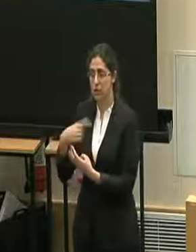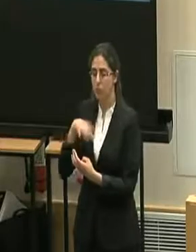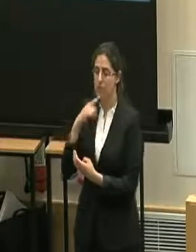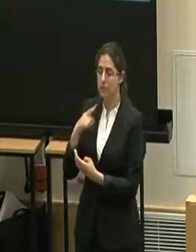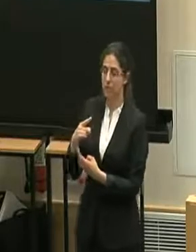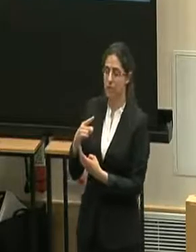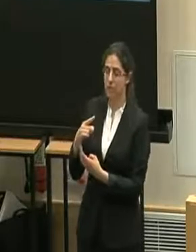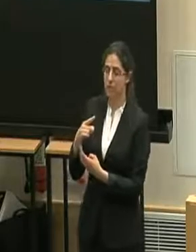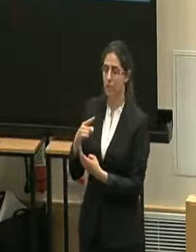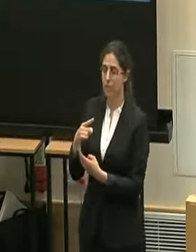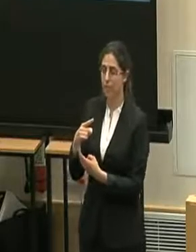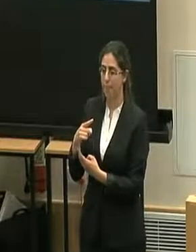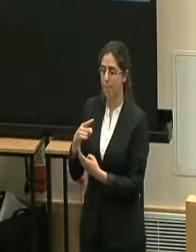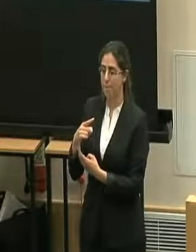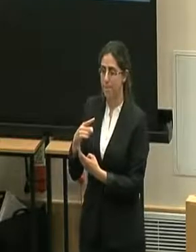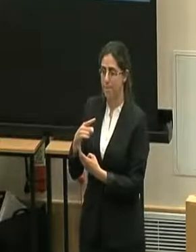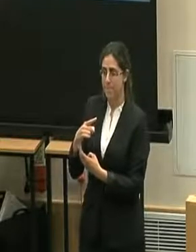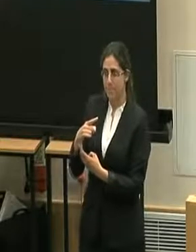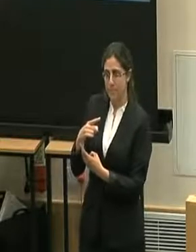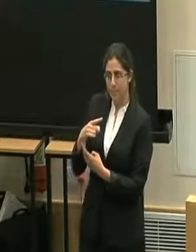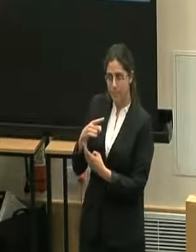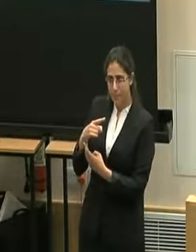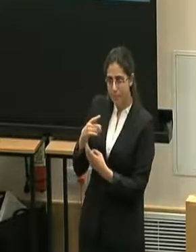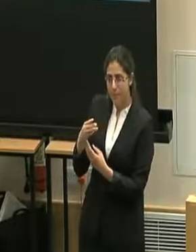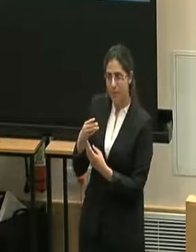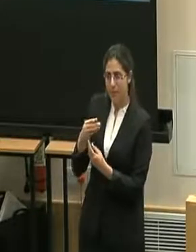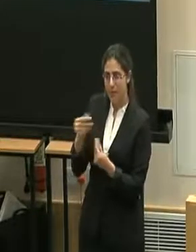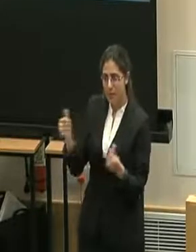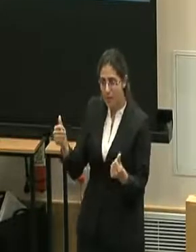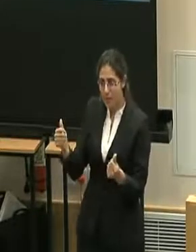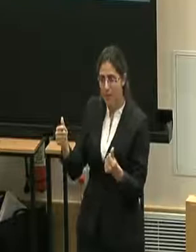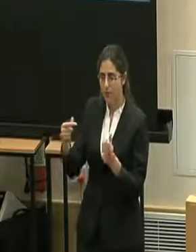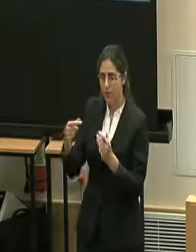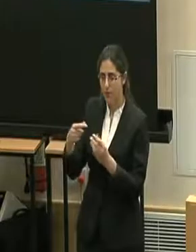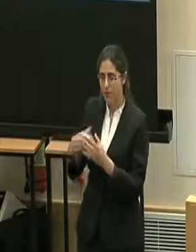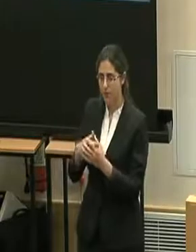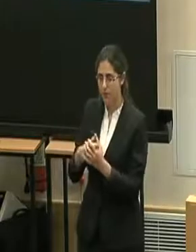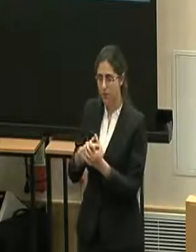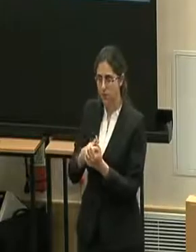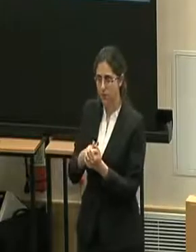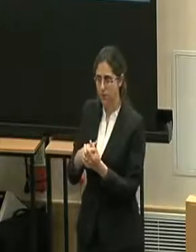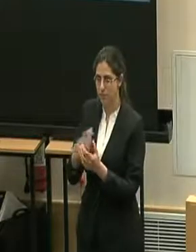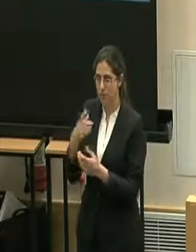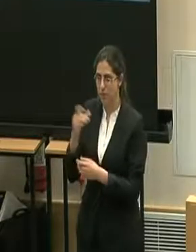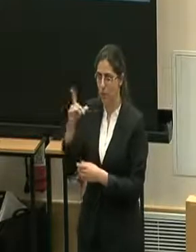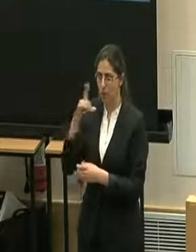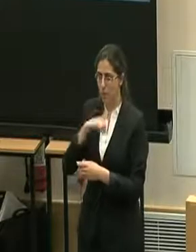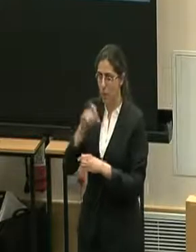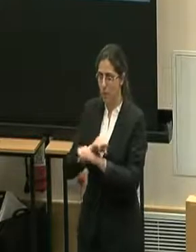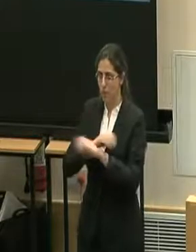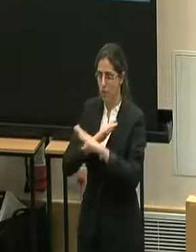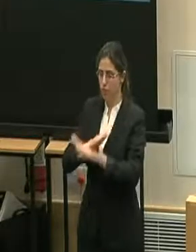artificial restraints are removed, but everything else, say, the inability to walk, is